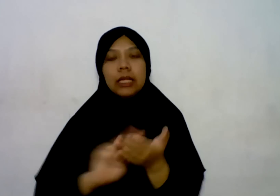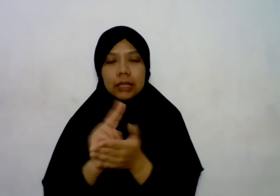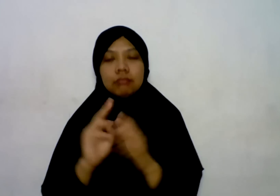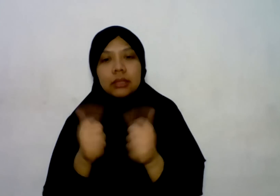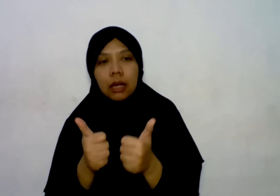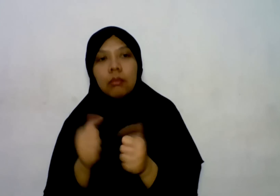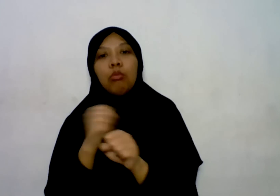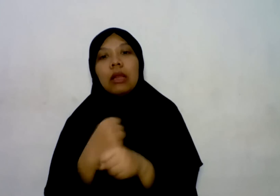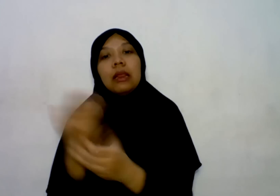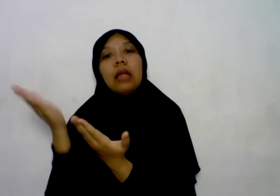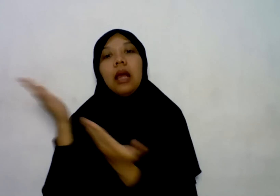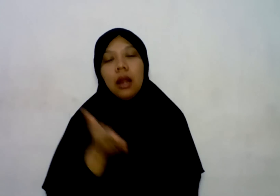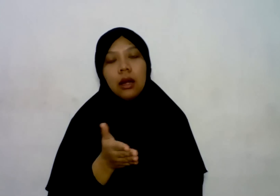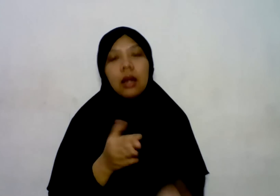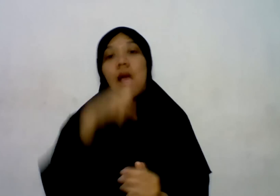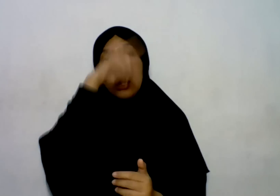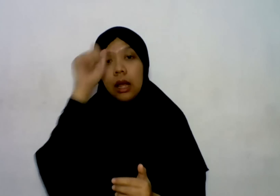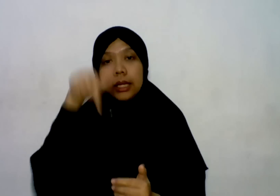this regulation is just